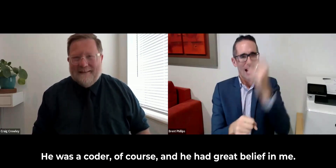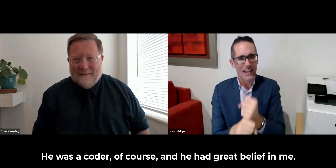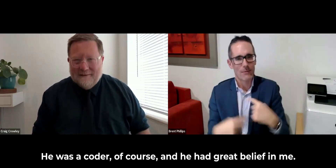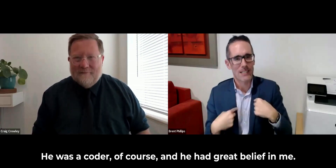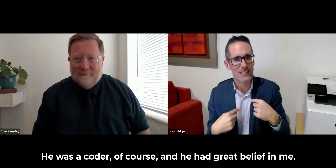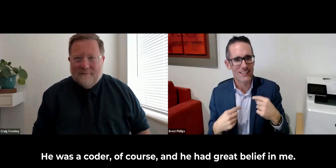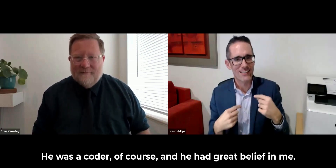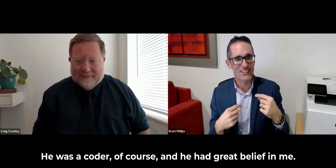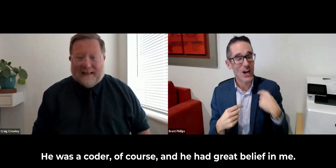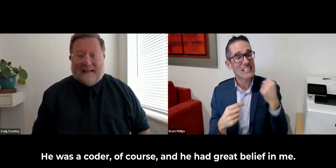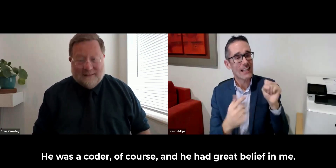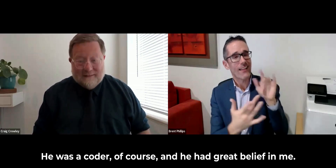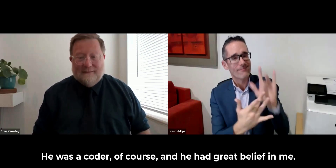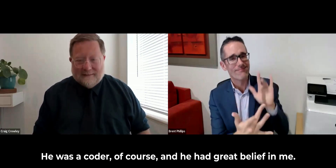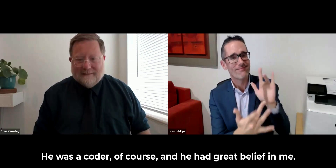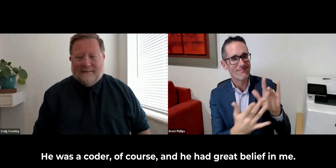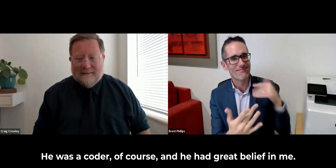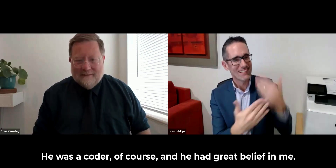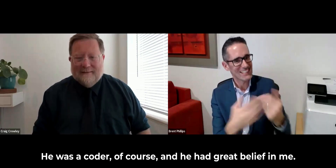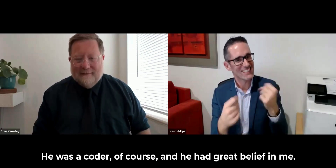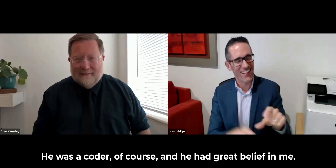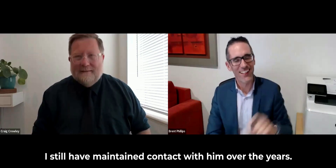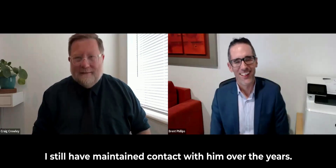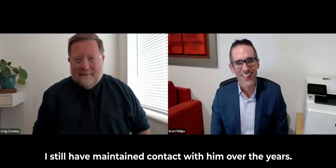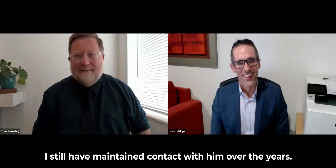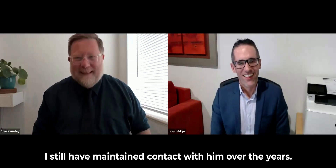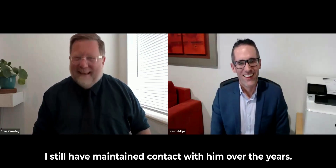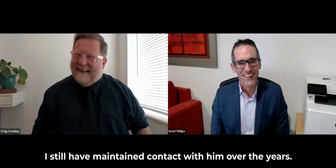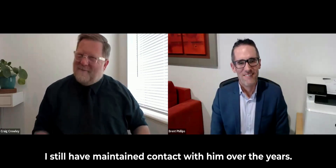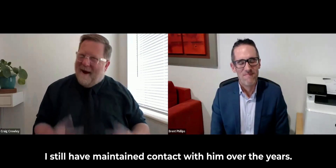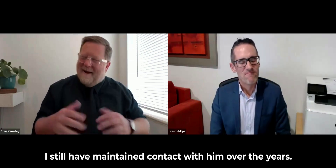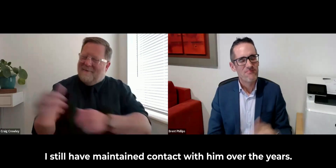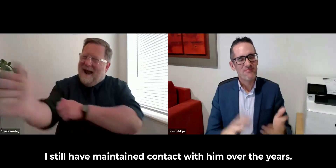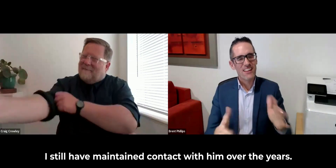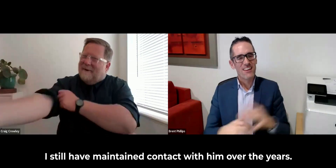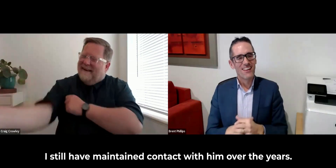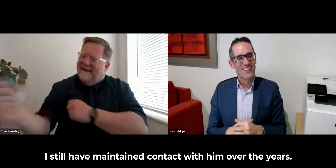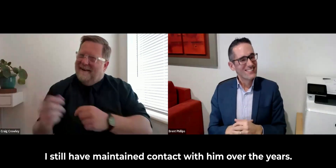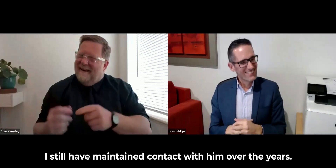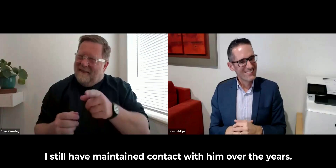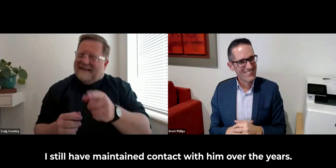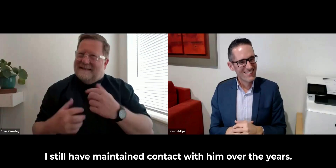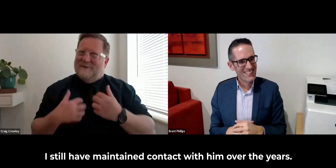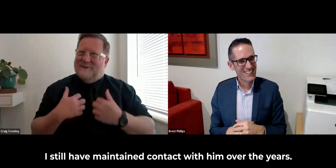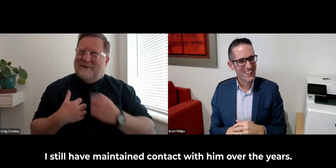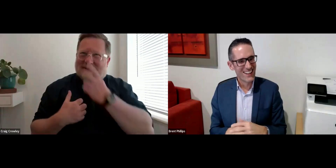coder, of course, and he had great belief in me. I still have maintained contact with him over the years.